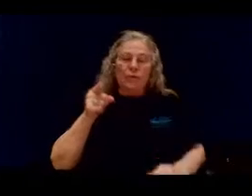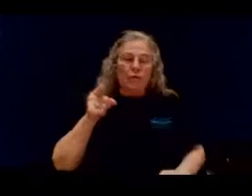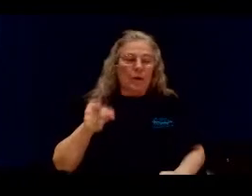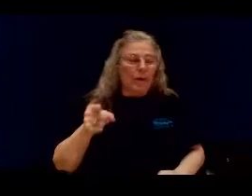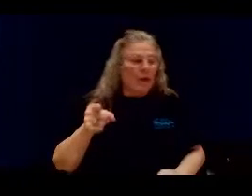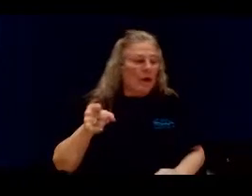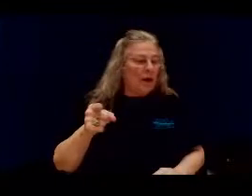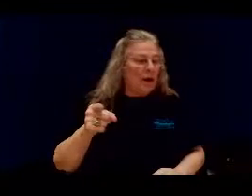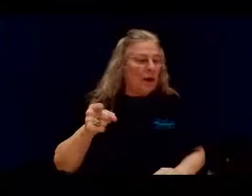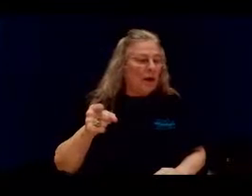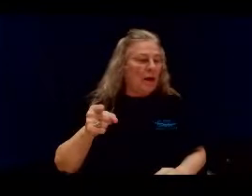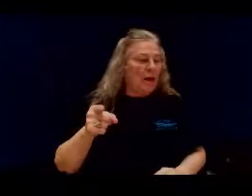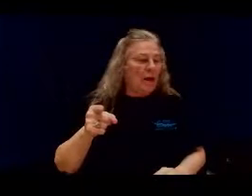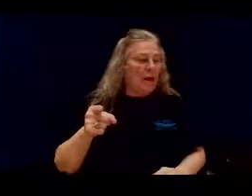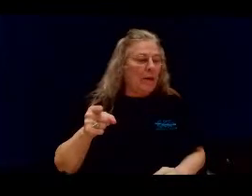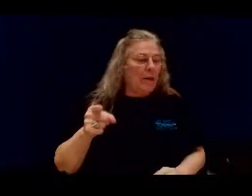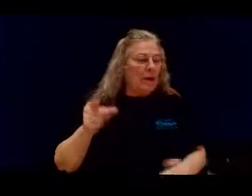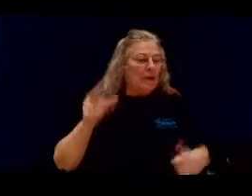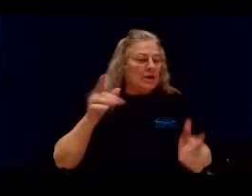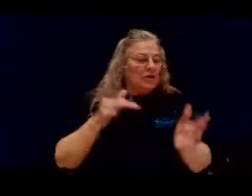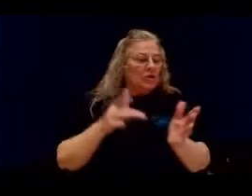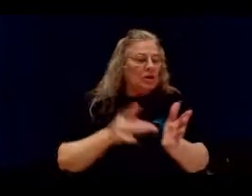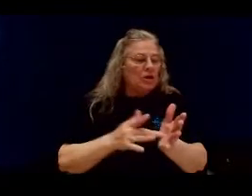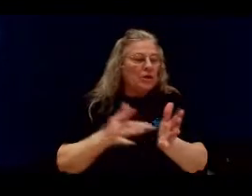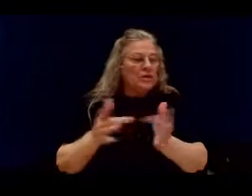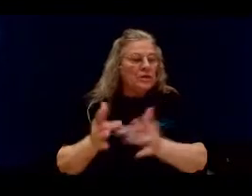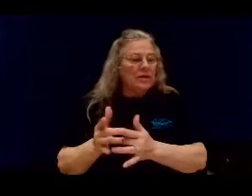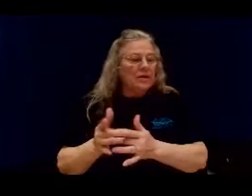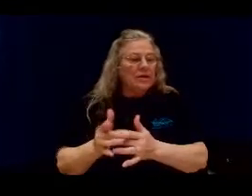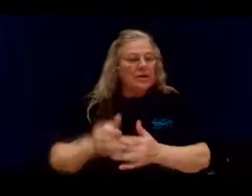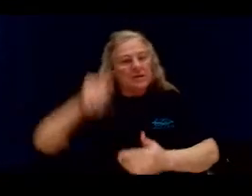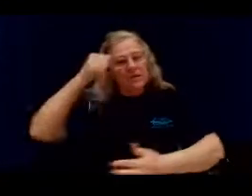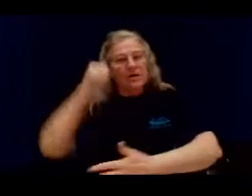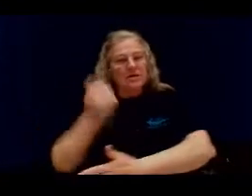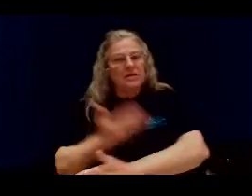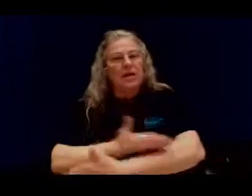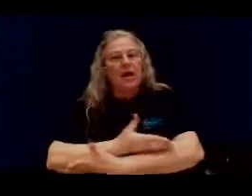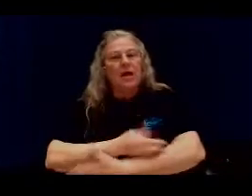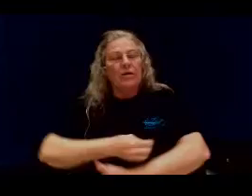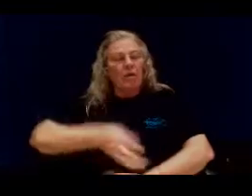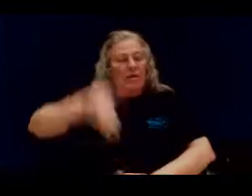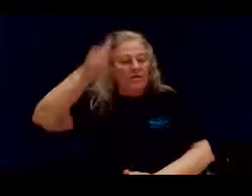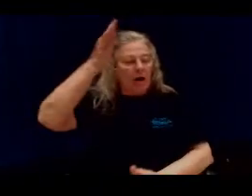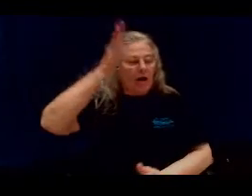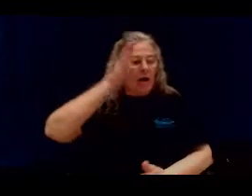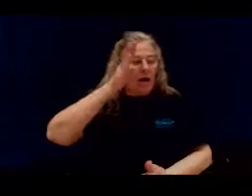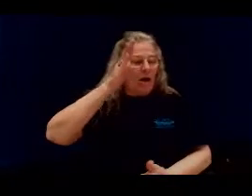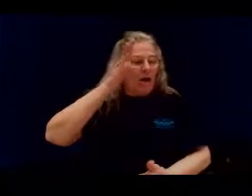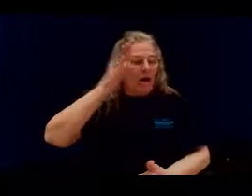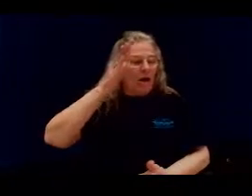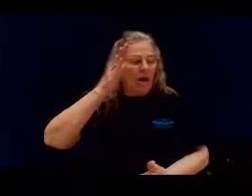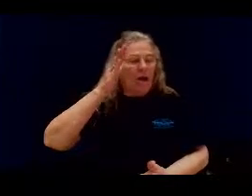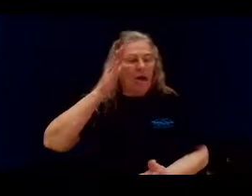you up. Jesus is the Son of